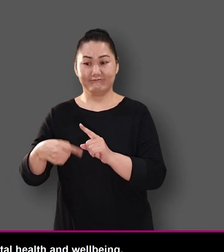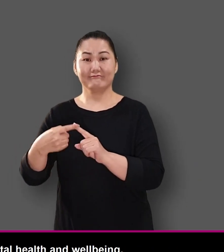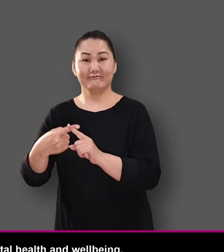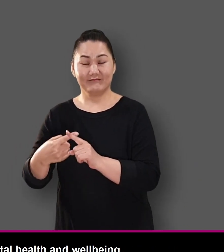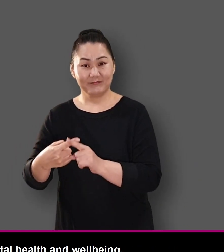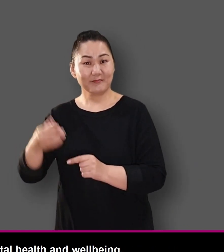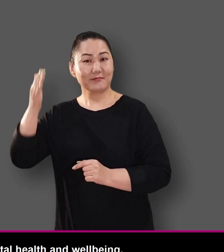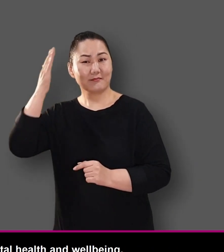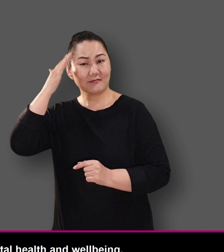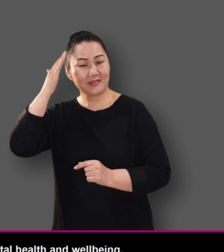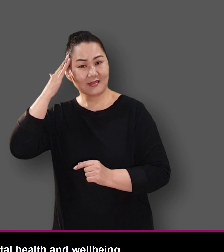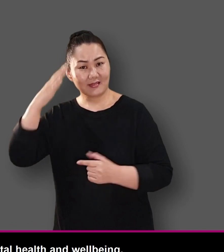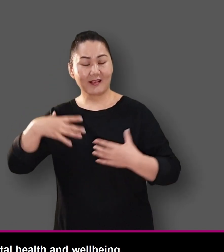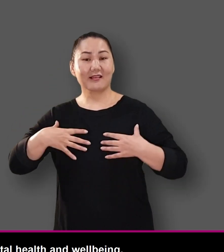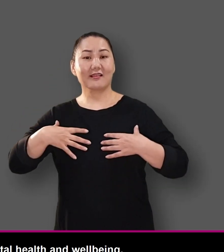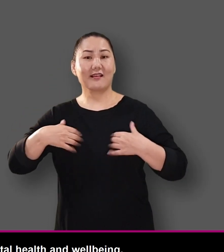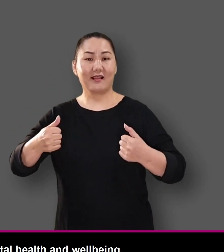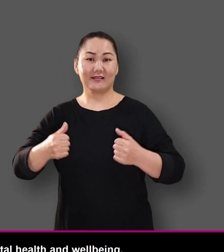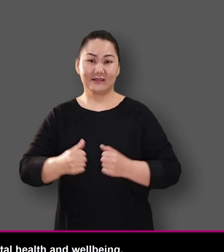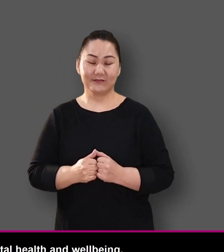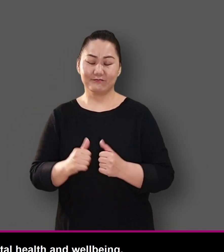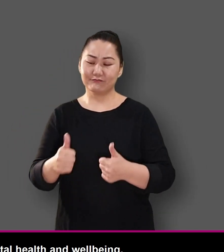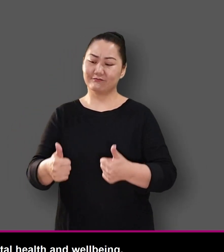For enhancing mental health and well-being.